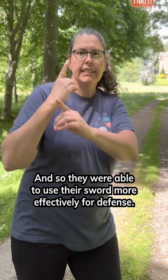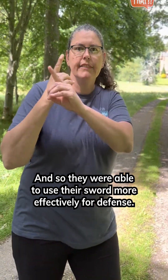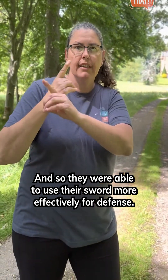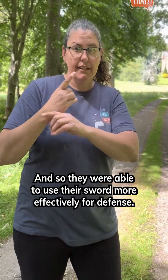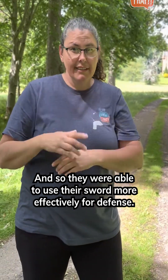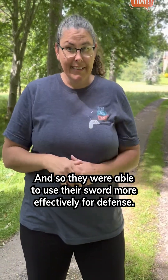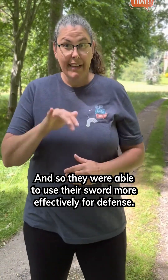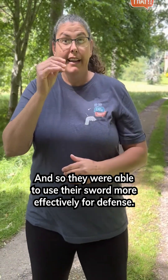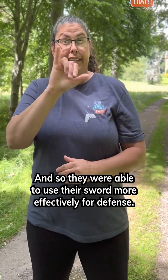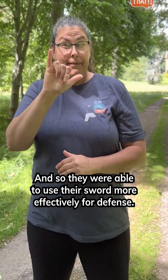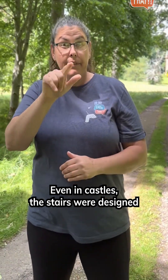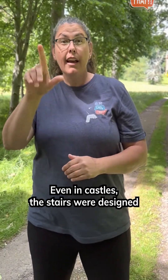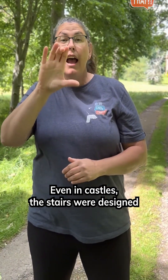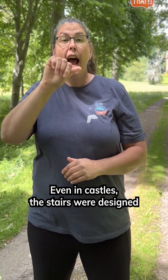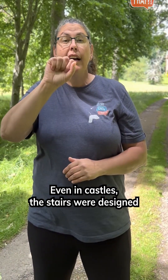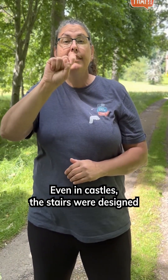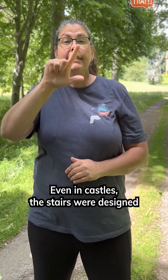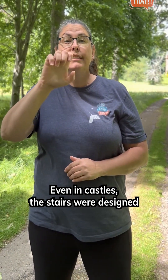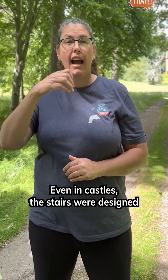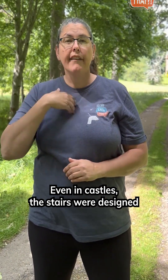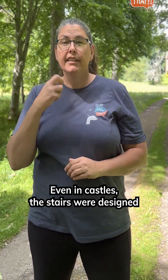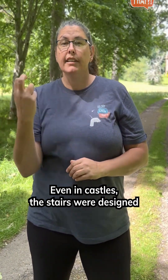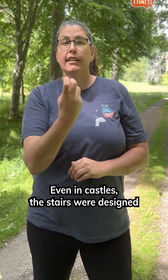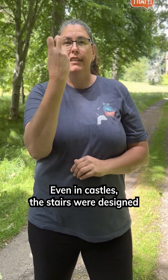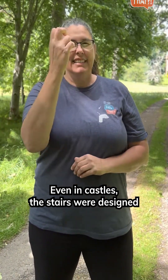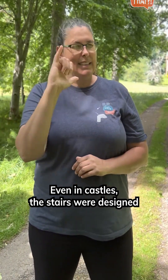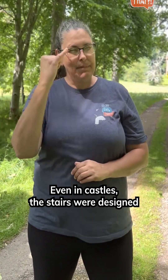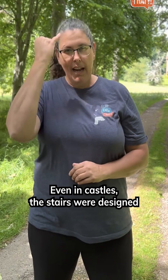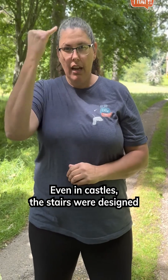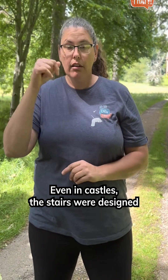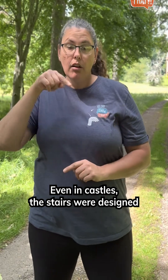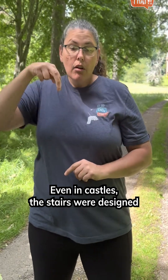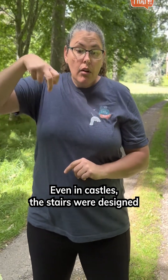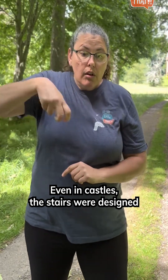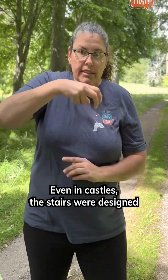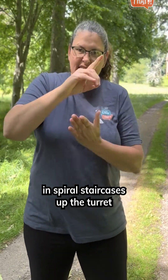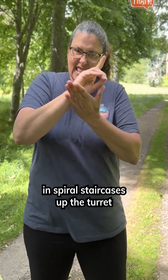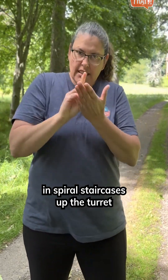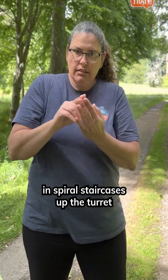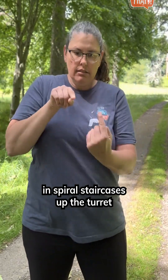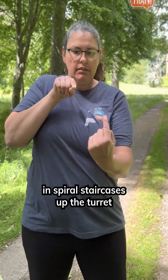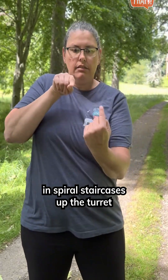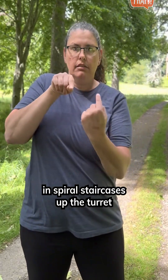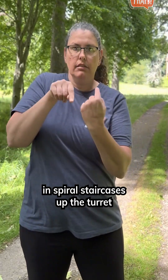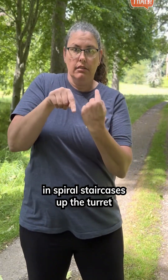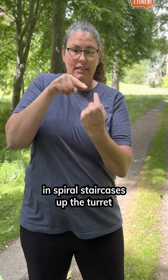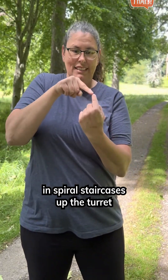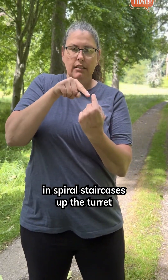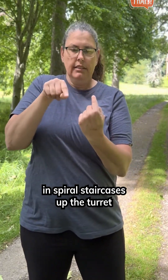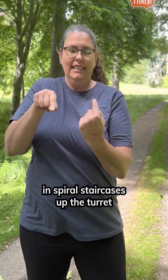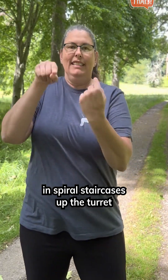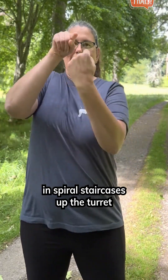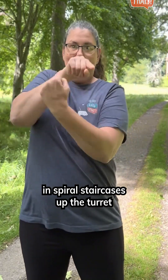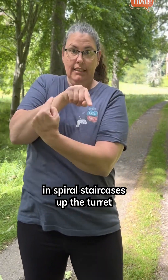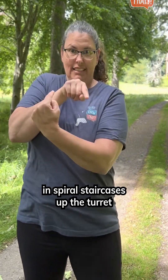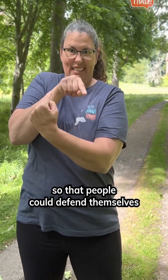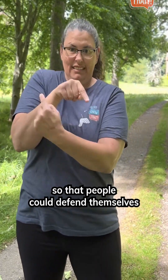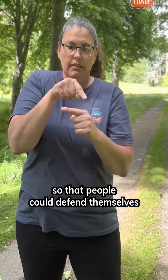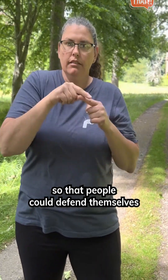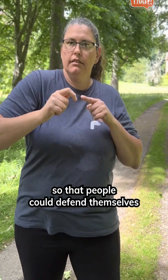effectively for defense. Even in castles, the stairs were designed in spiral staircases up the turret so that people could